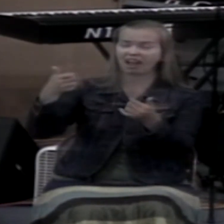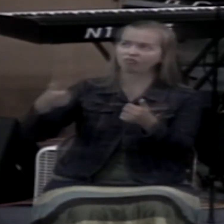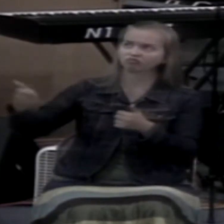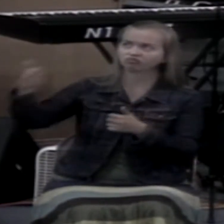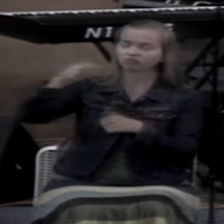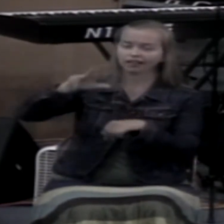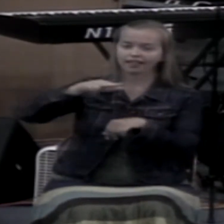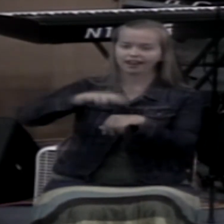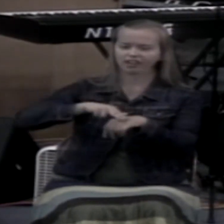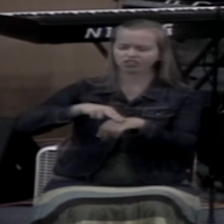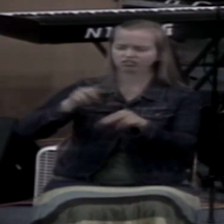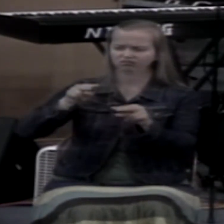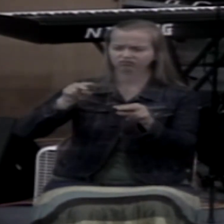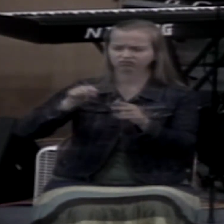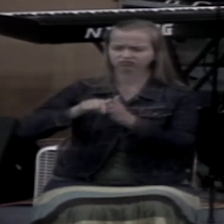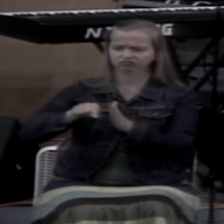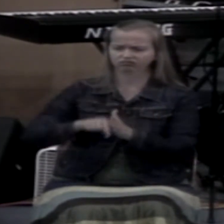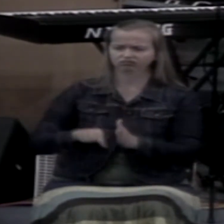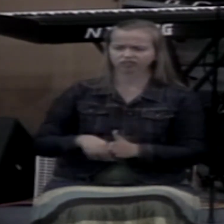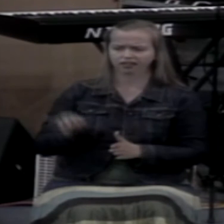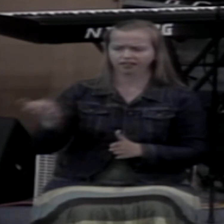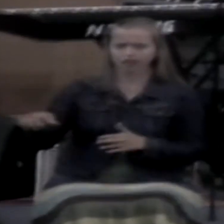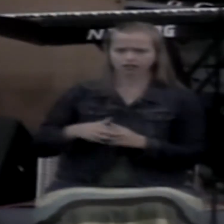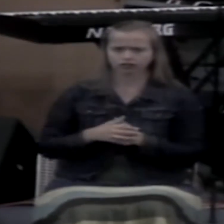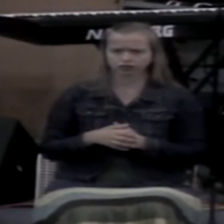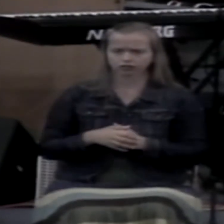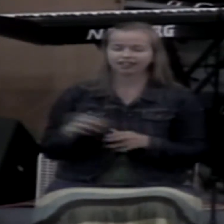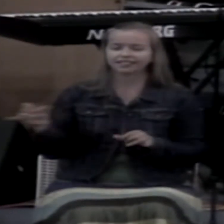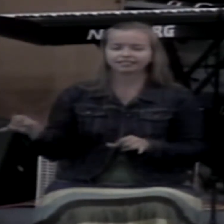things to bring about peace is government.